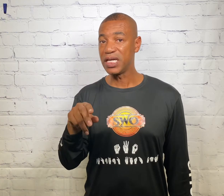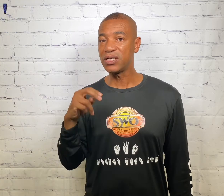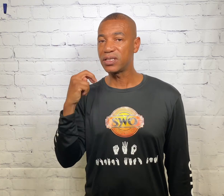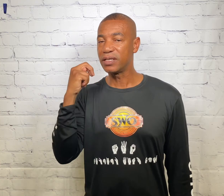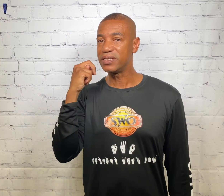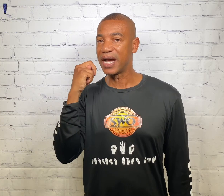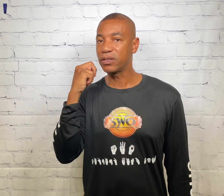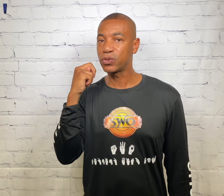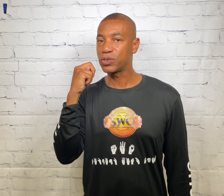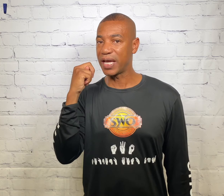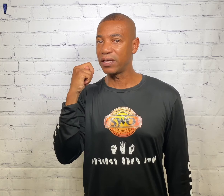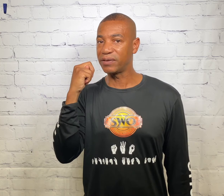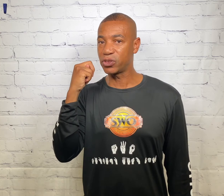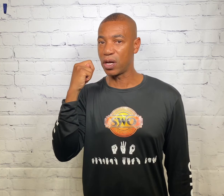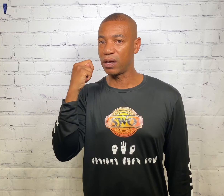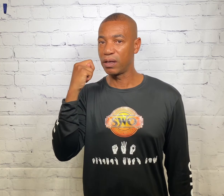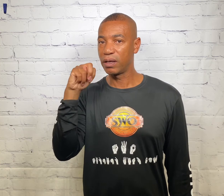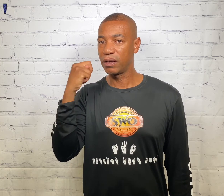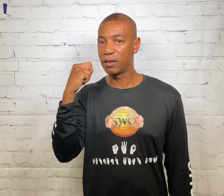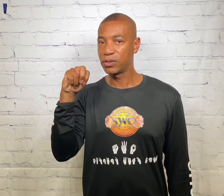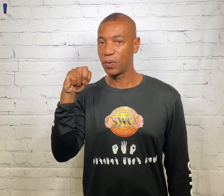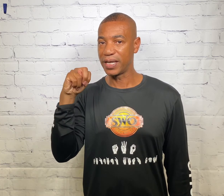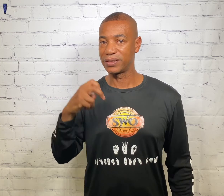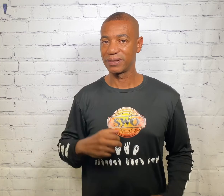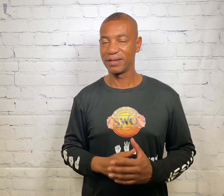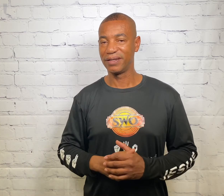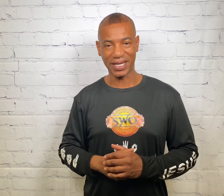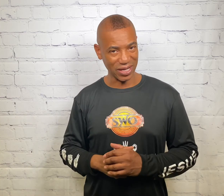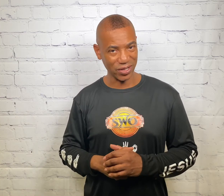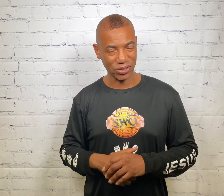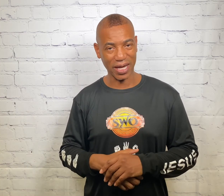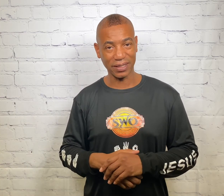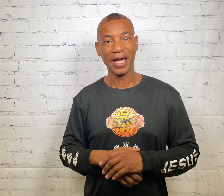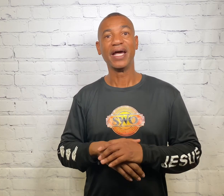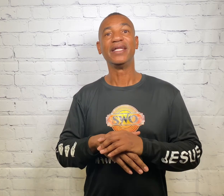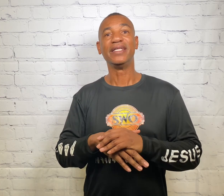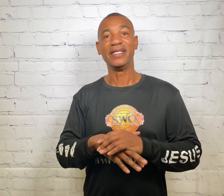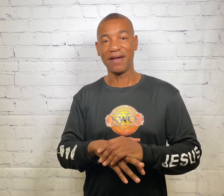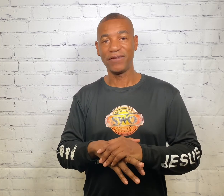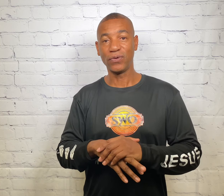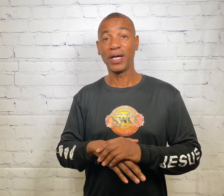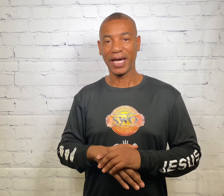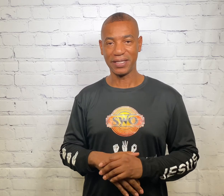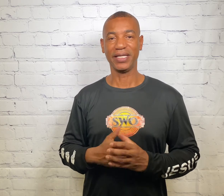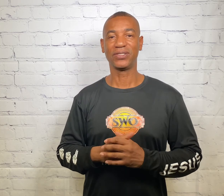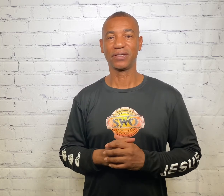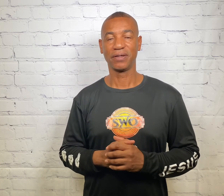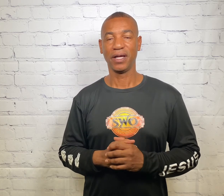niece, down there towards the angle of the jaw, twice. That's how you sign nephew and niece.